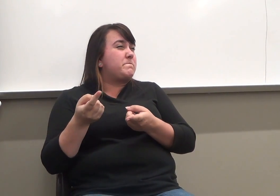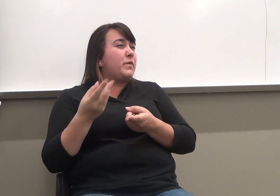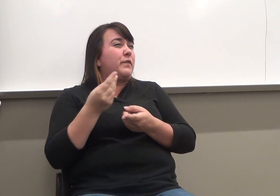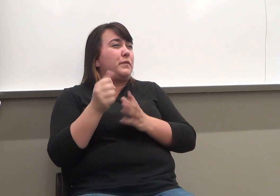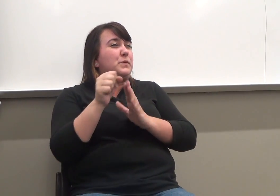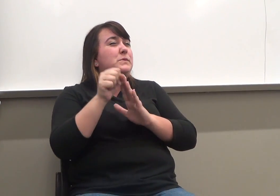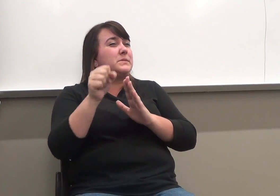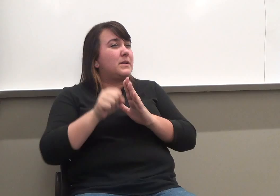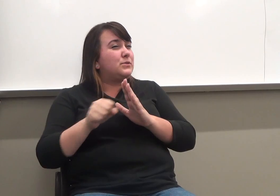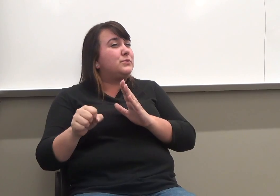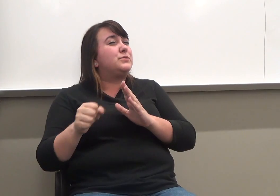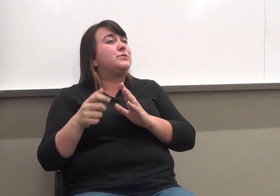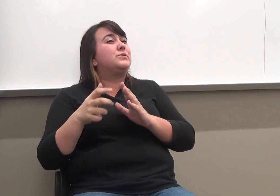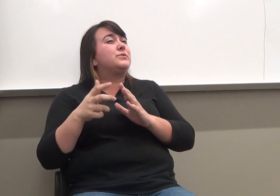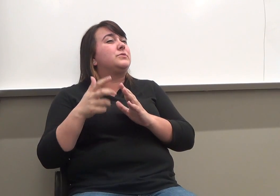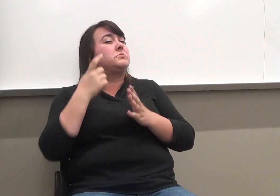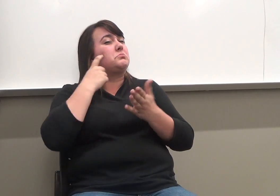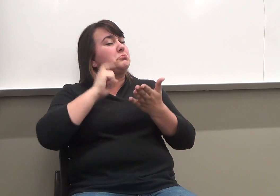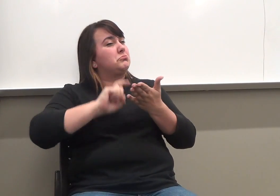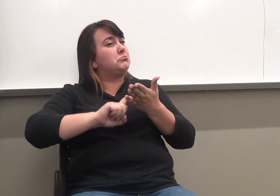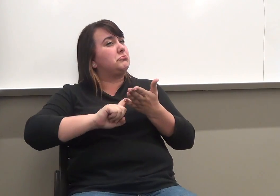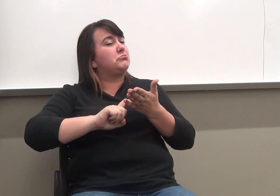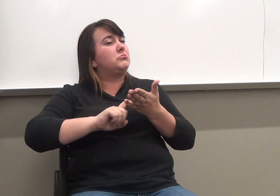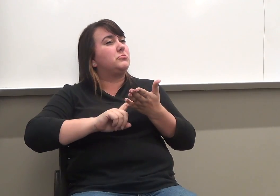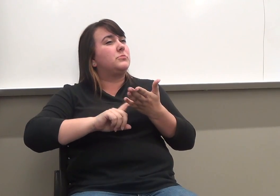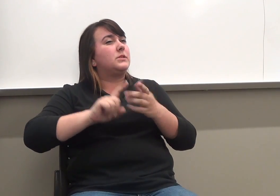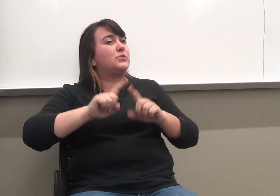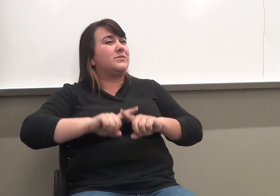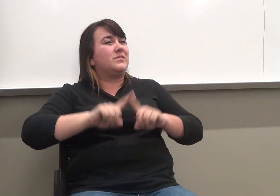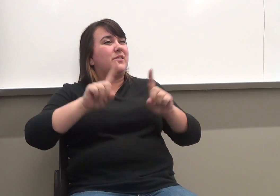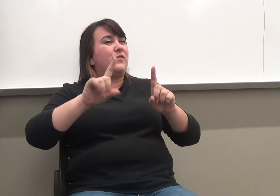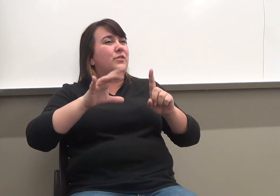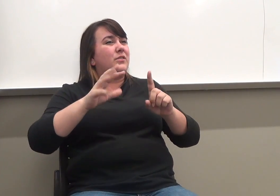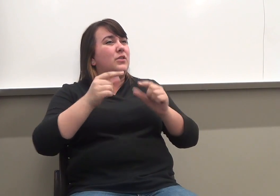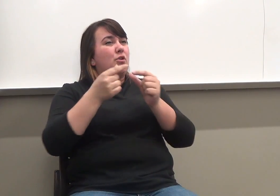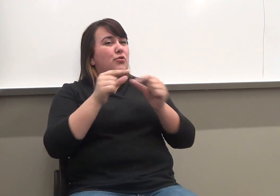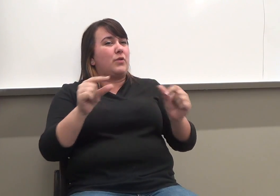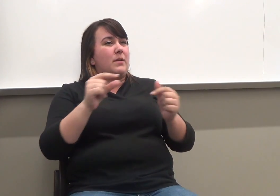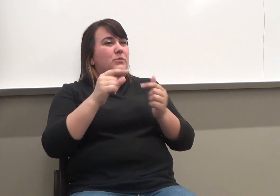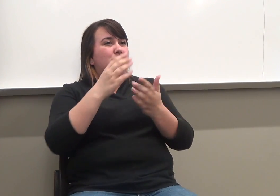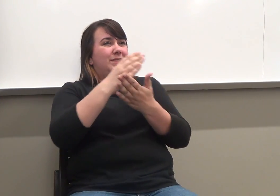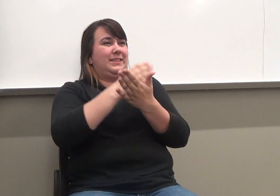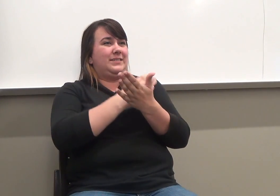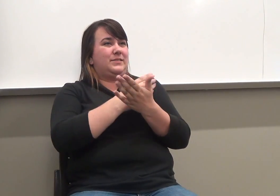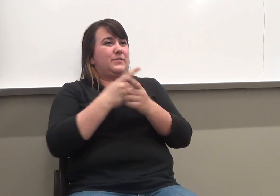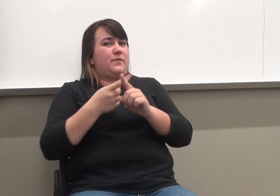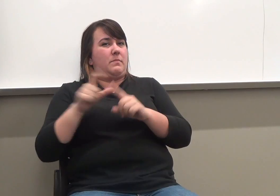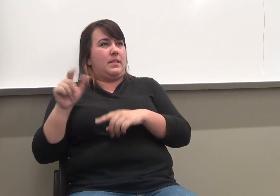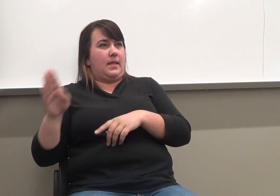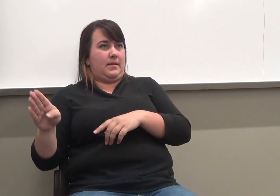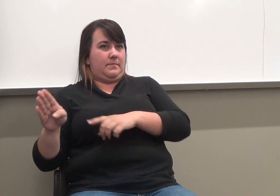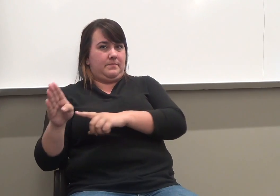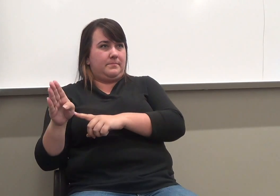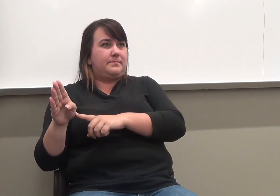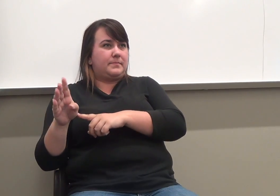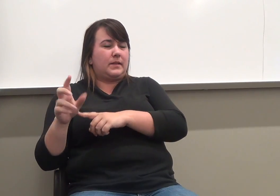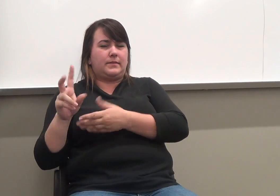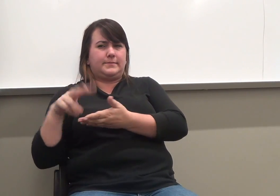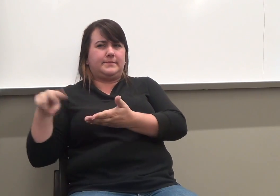they had a different set of these things. And I tried, for a number of semesters,